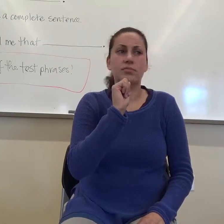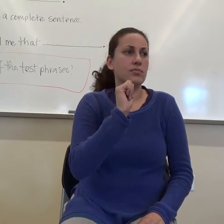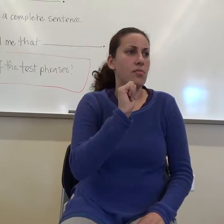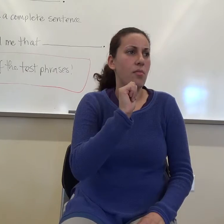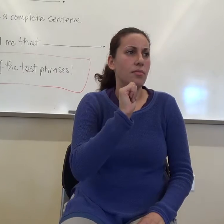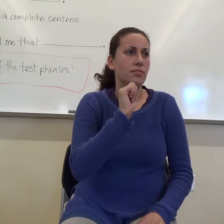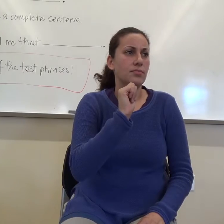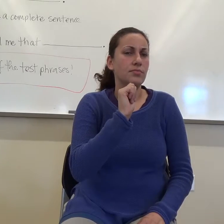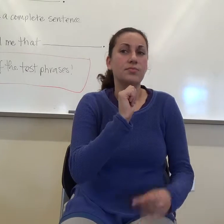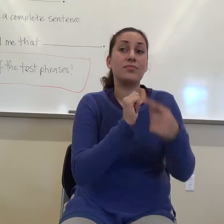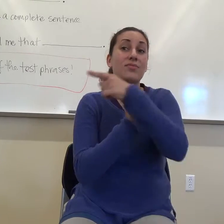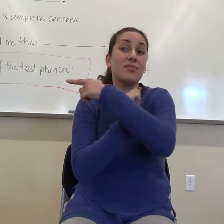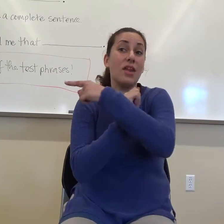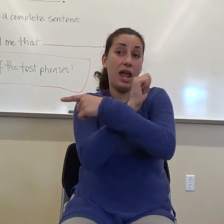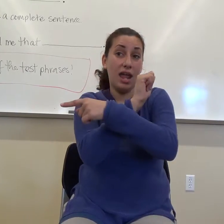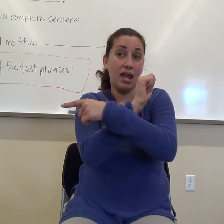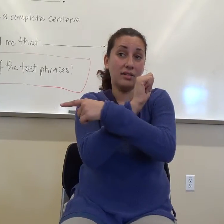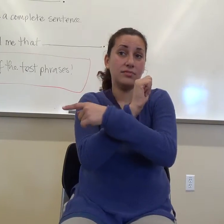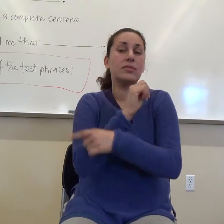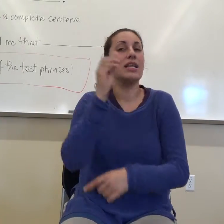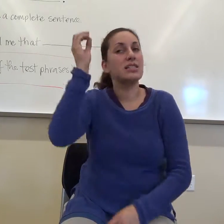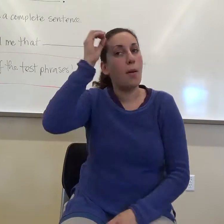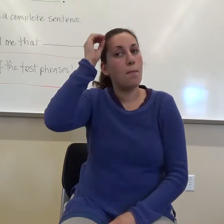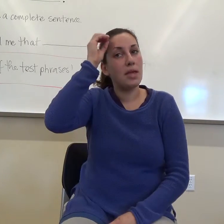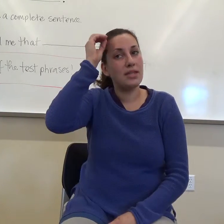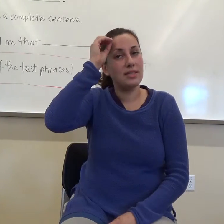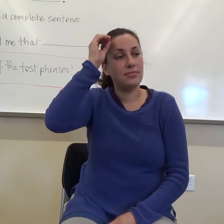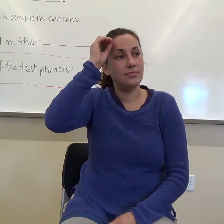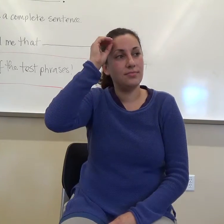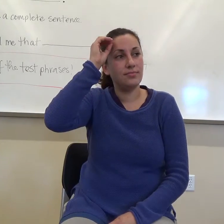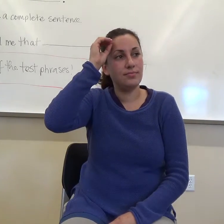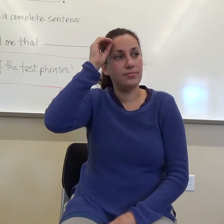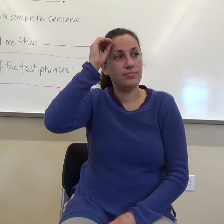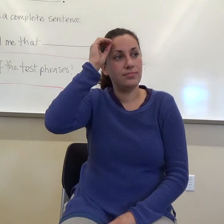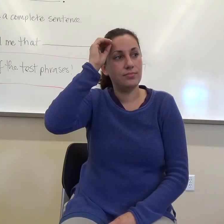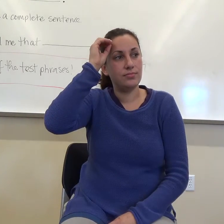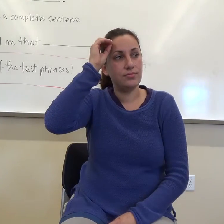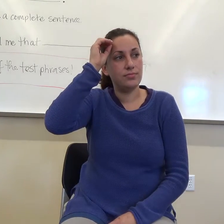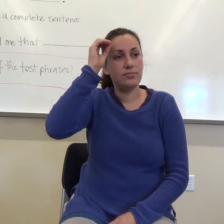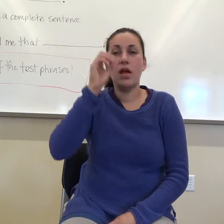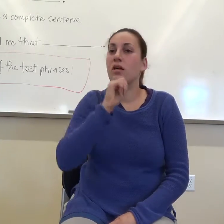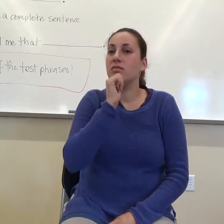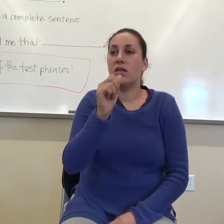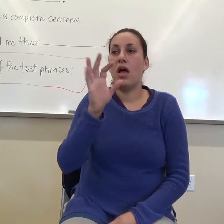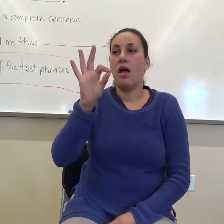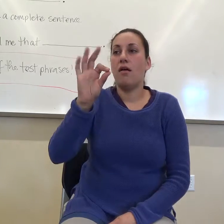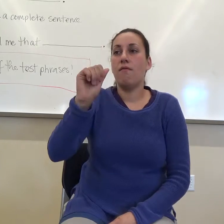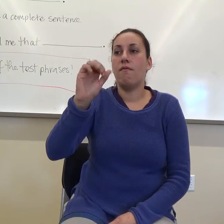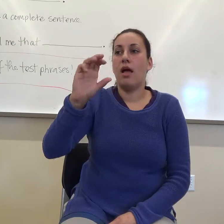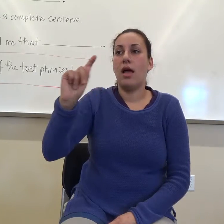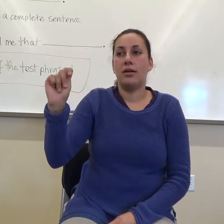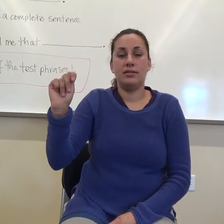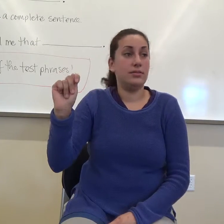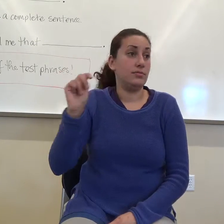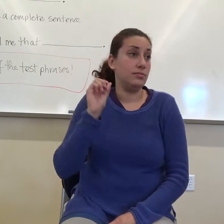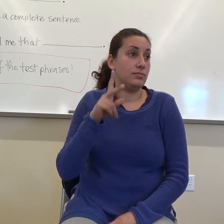an opinion, right? And a lot of people have this opinion, but this isn't what this says. Okay? What about